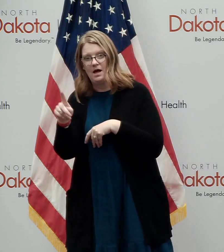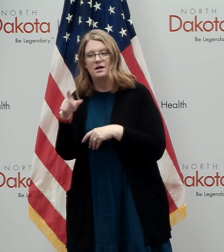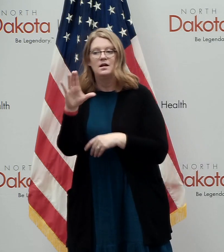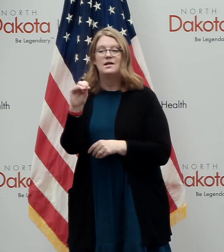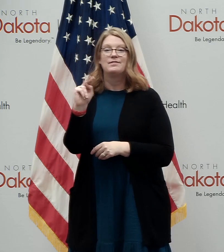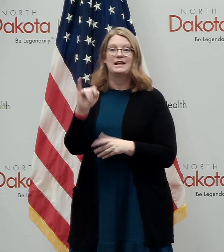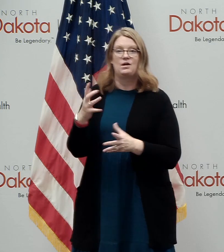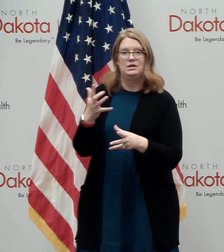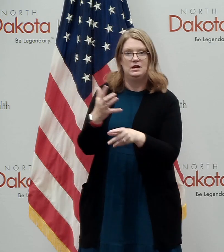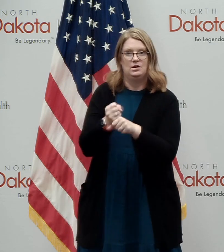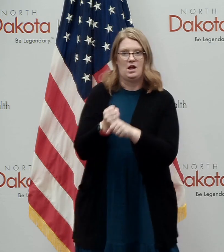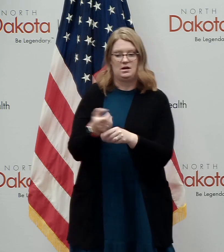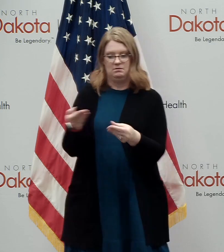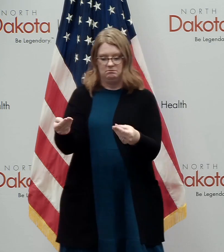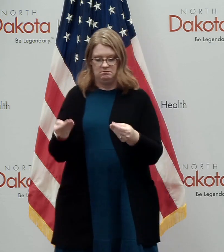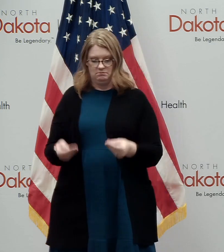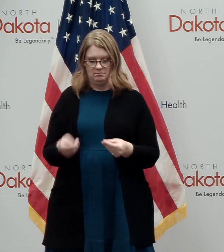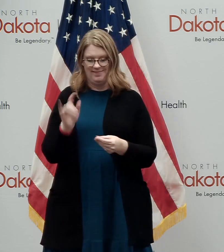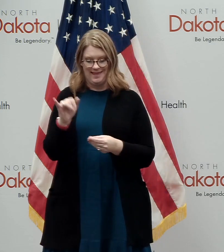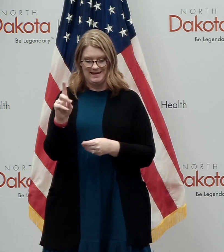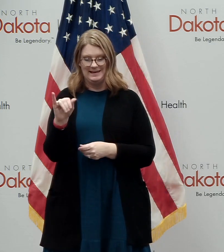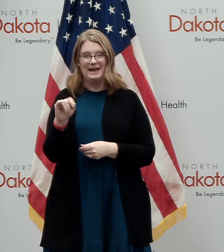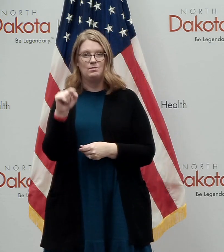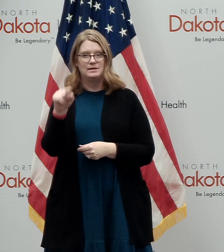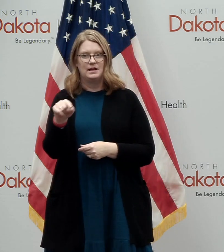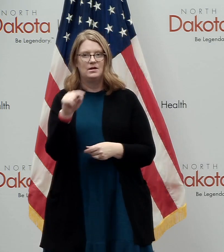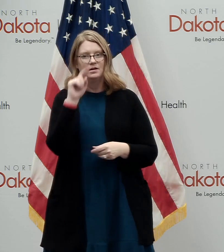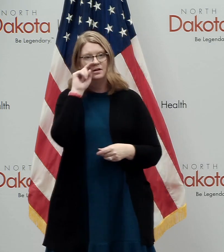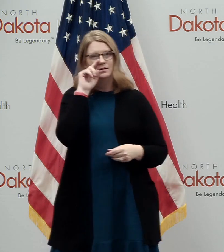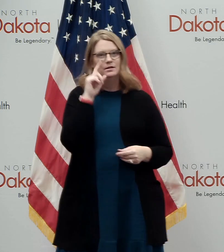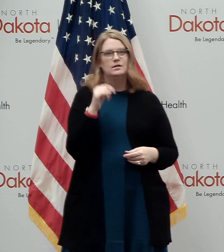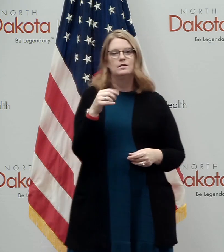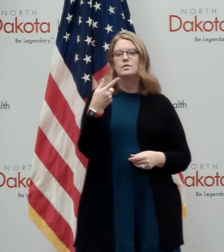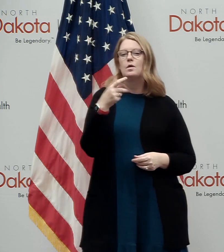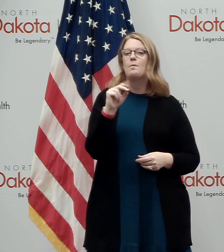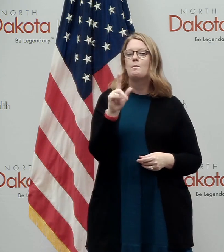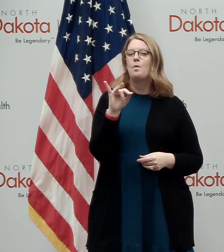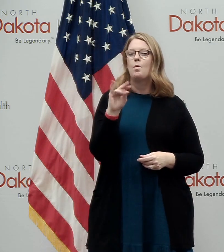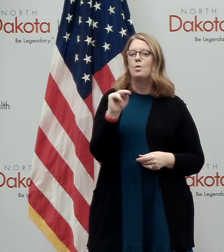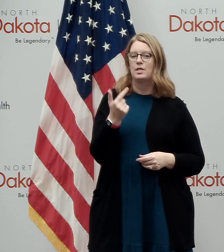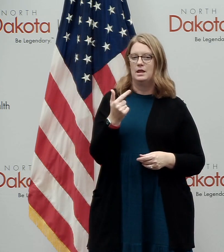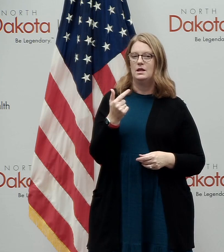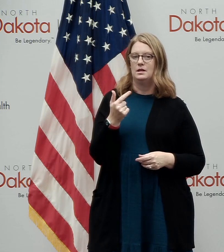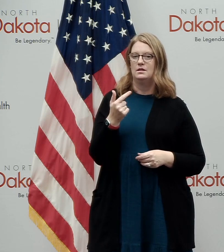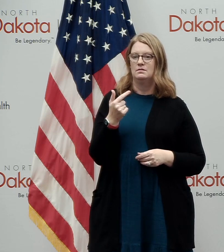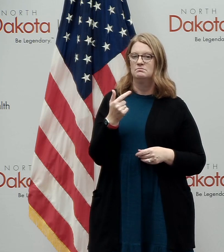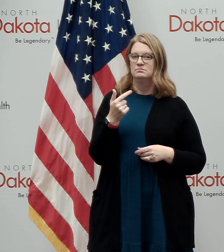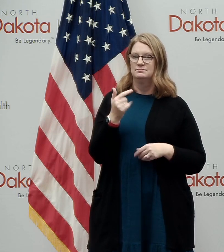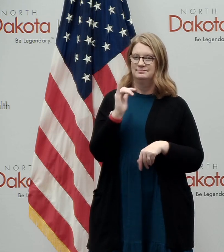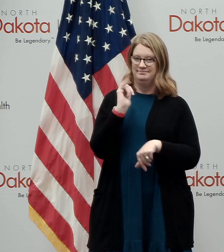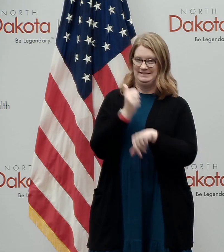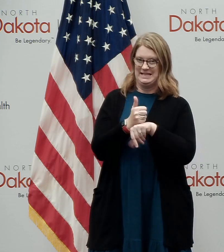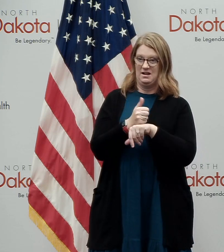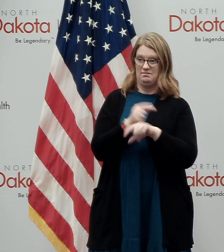With that, again, at the polling locations, the counties are taking a lot of precautions with that.